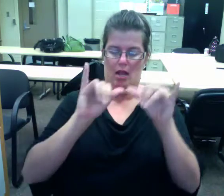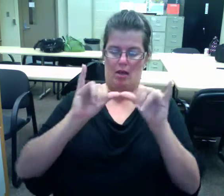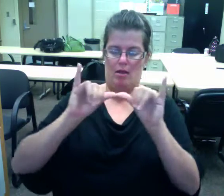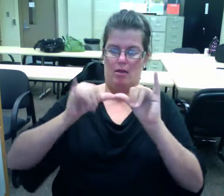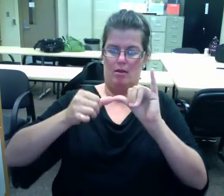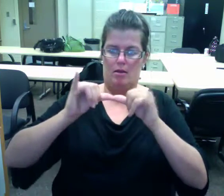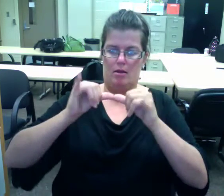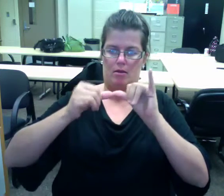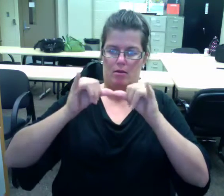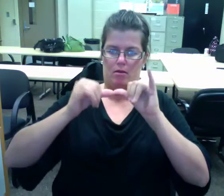triangle.